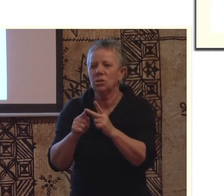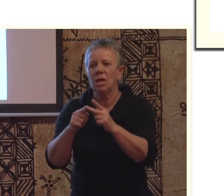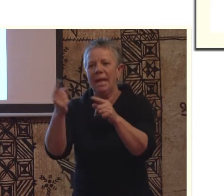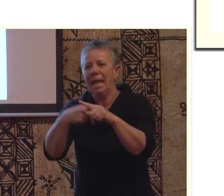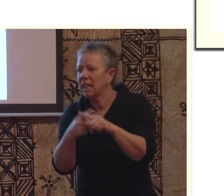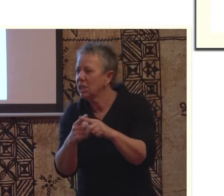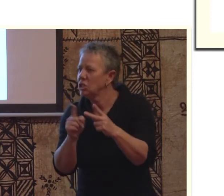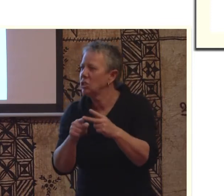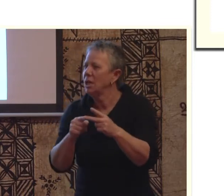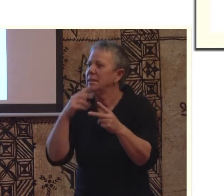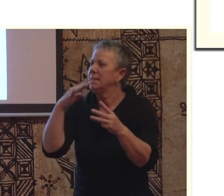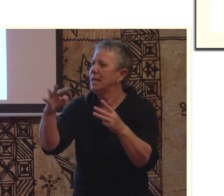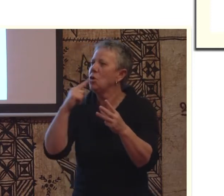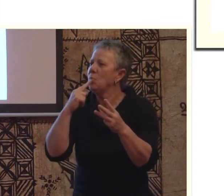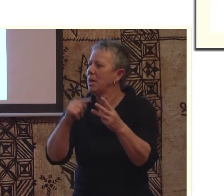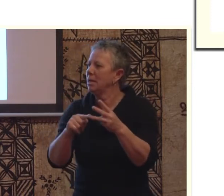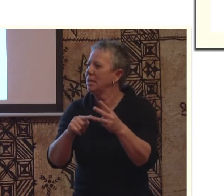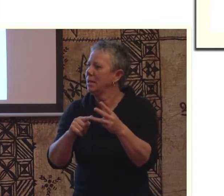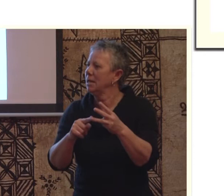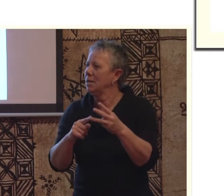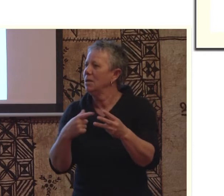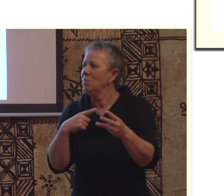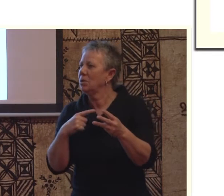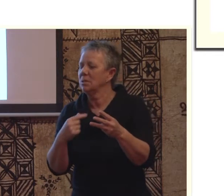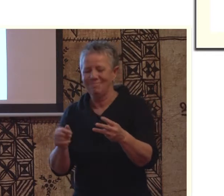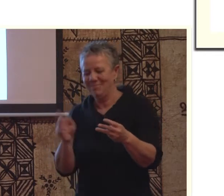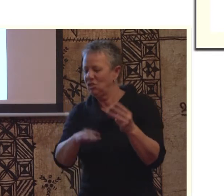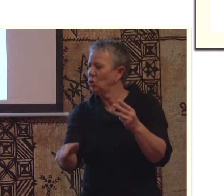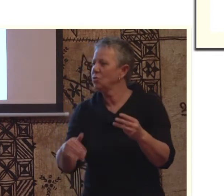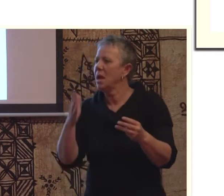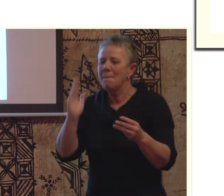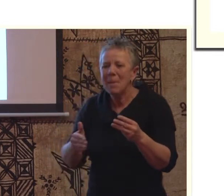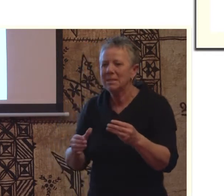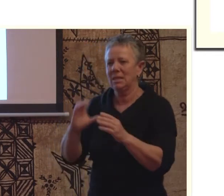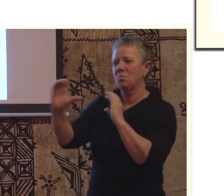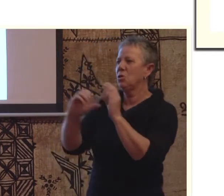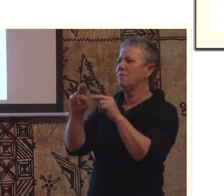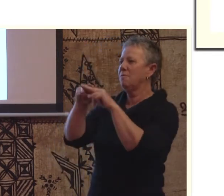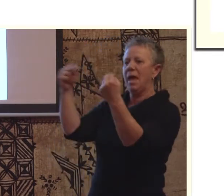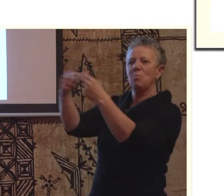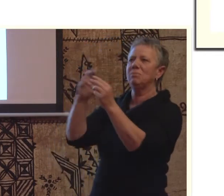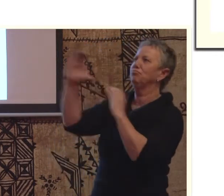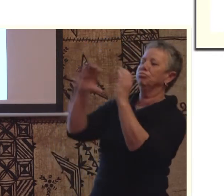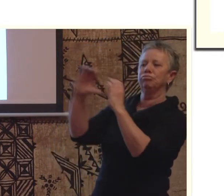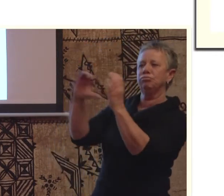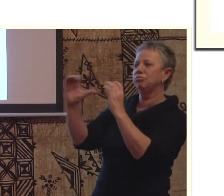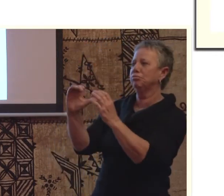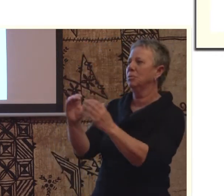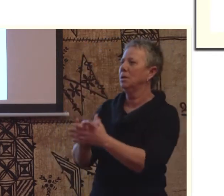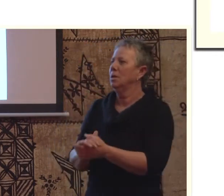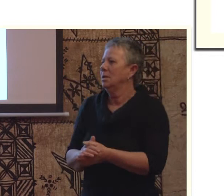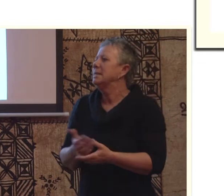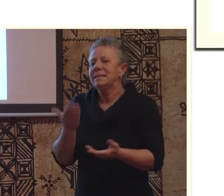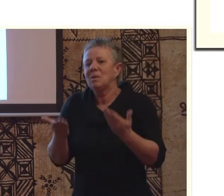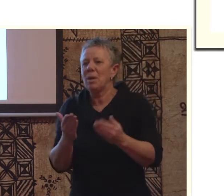Te Reo Māori and New Zealand Sign Language, because you need to be able to communicate with your family and with your community in whichever language they are using.